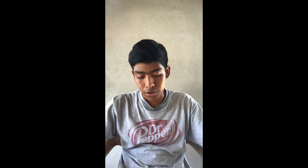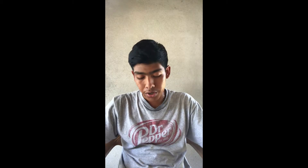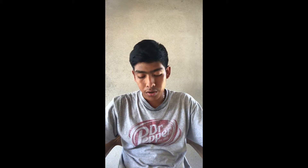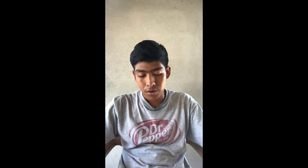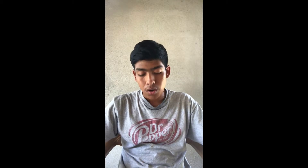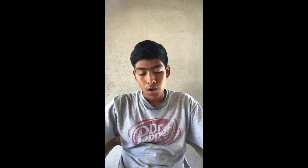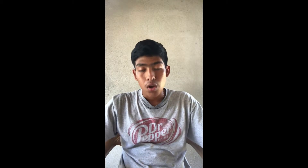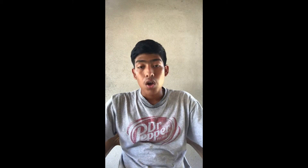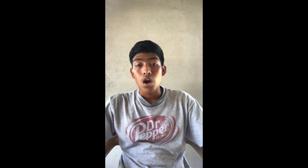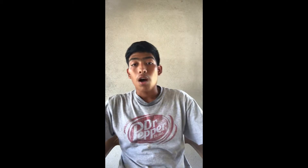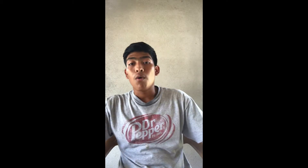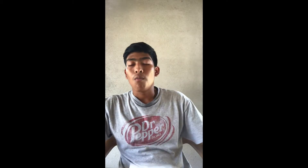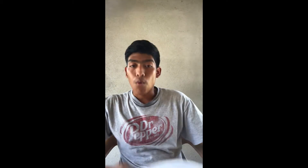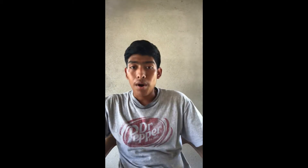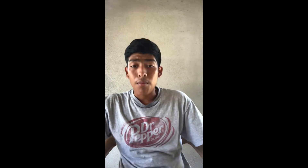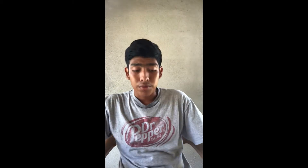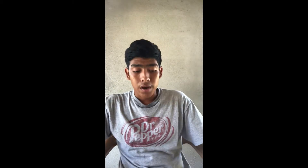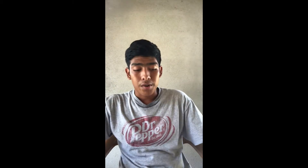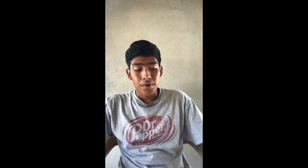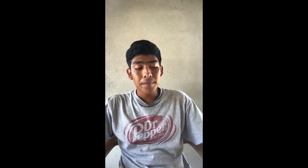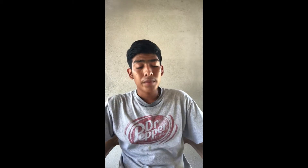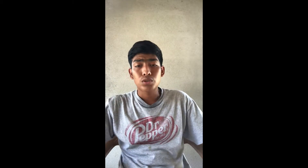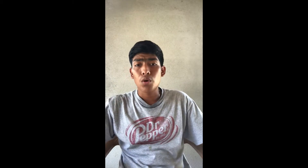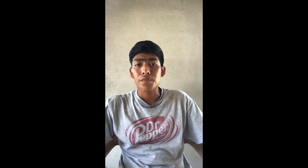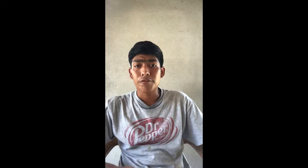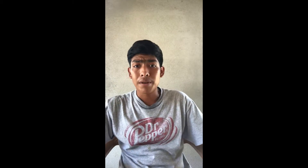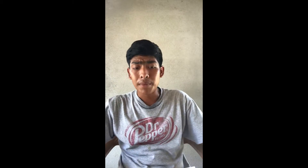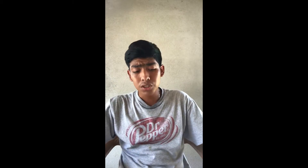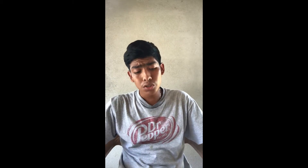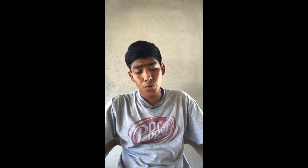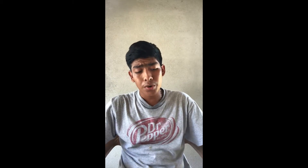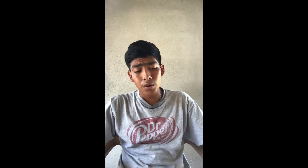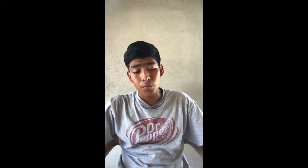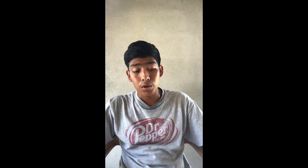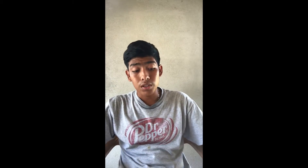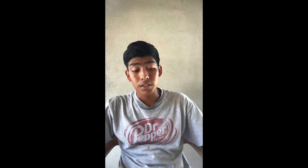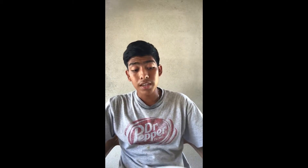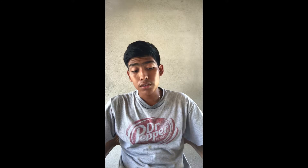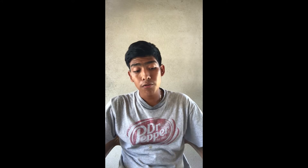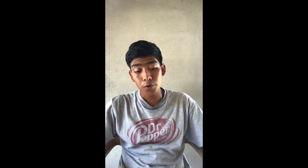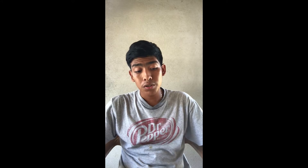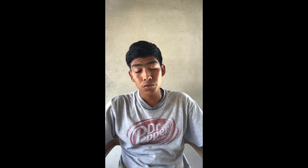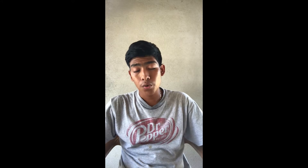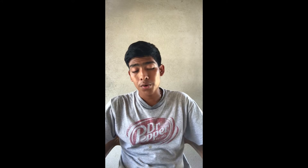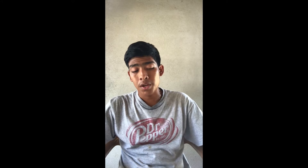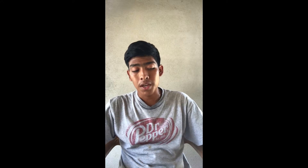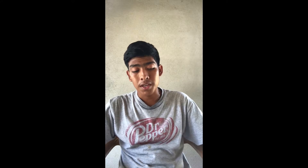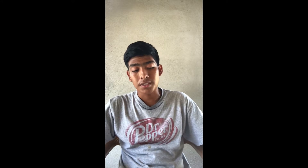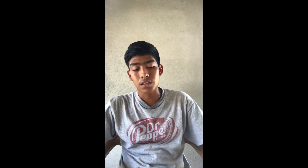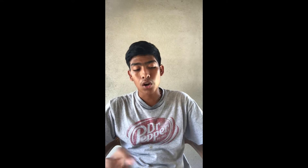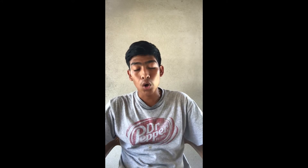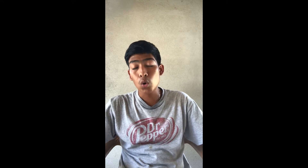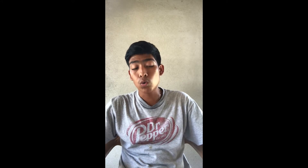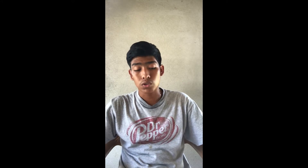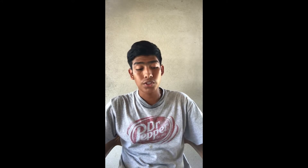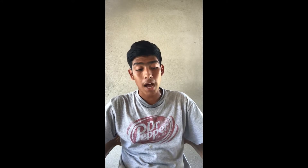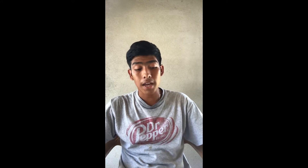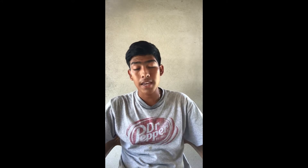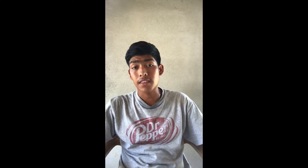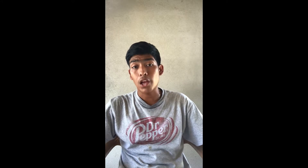learn about more about God, right? So for the mission story, the title for this story is The Girl Who Sang in the